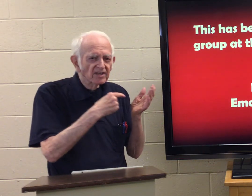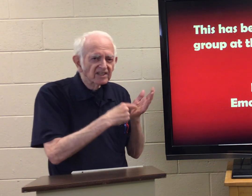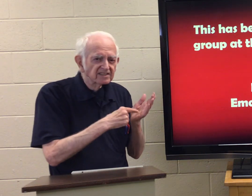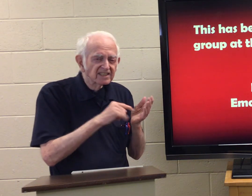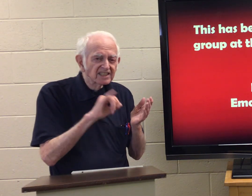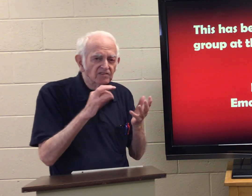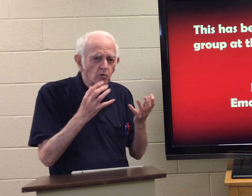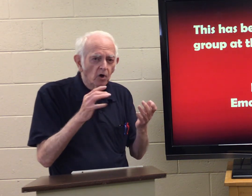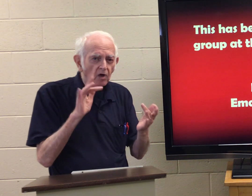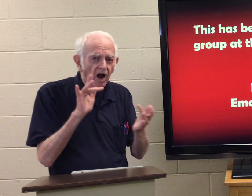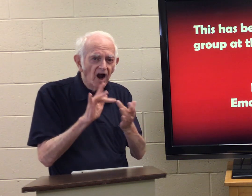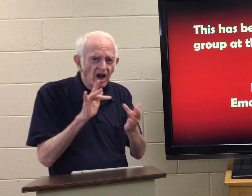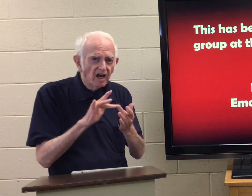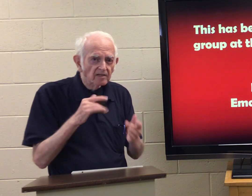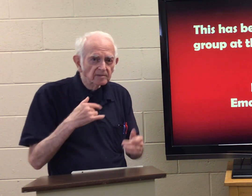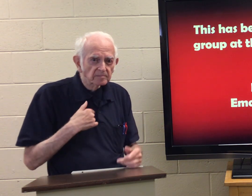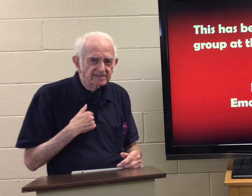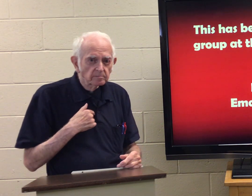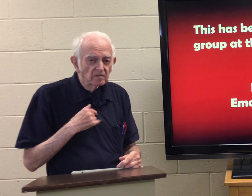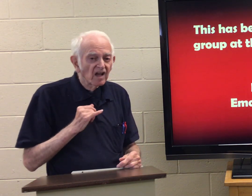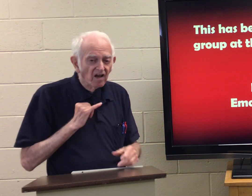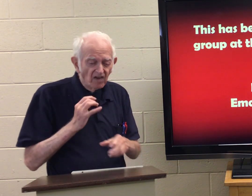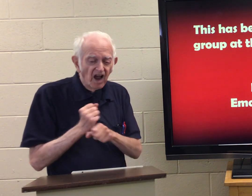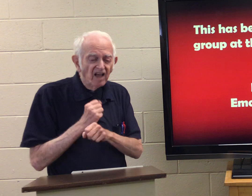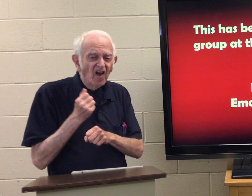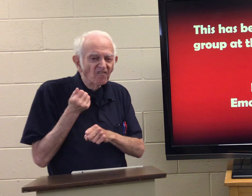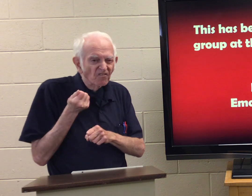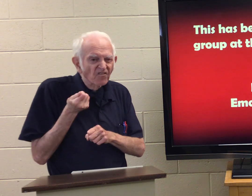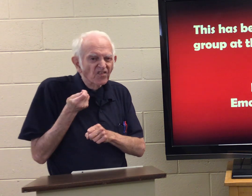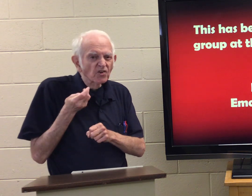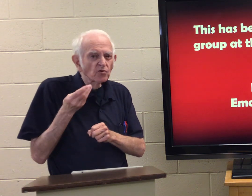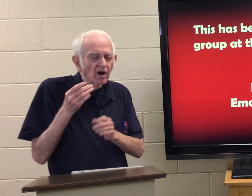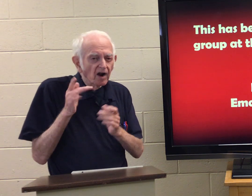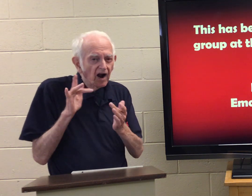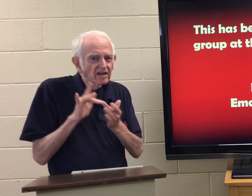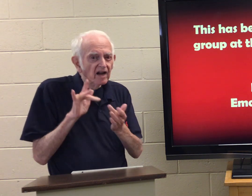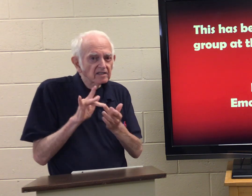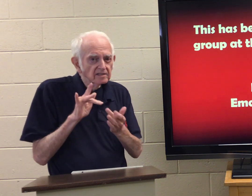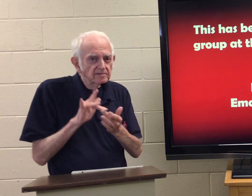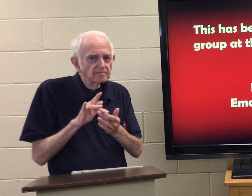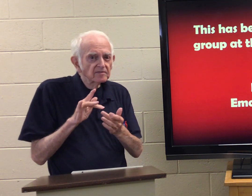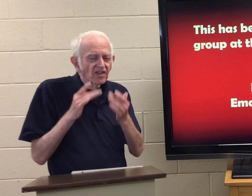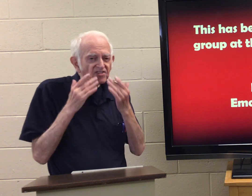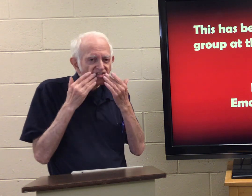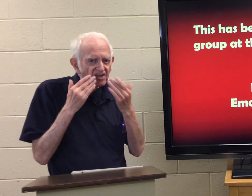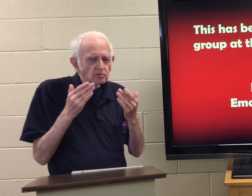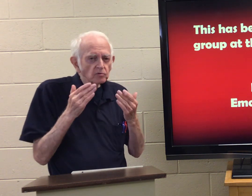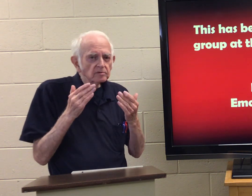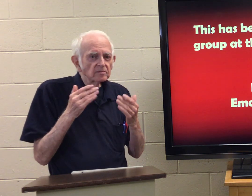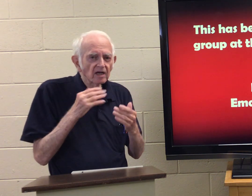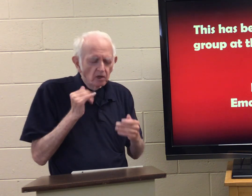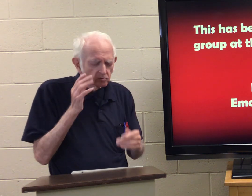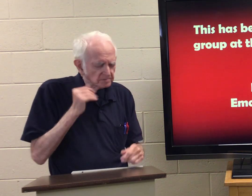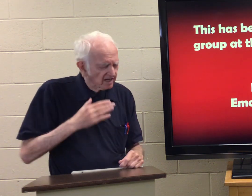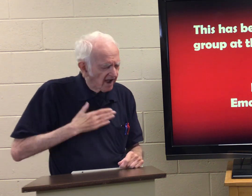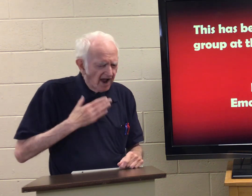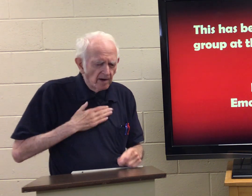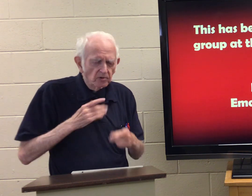Remember this if you want to contact me. I've gotten a few contacts. Thank you, and I